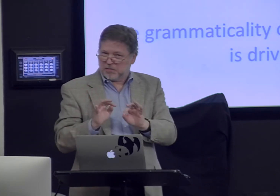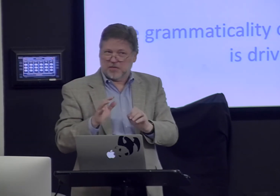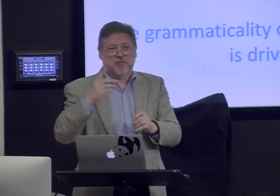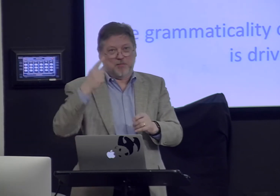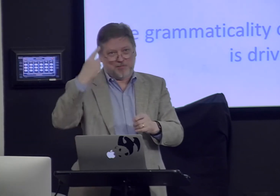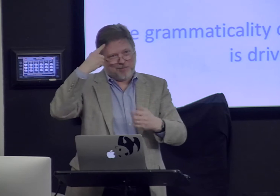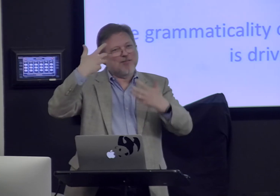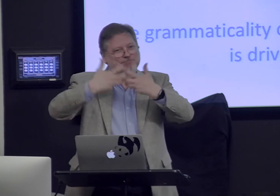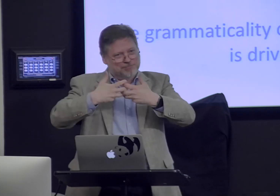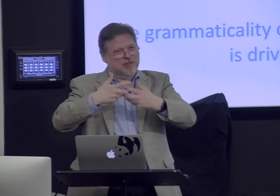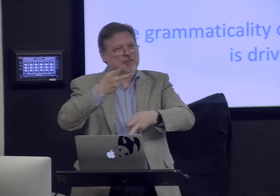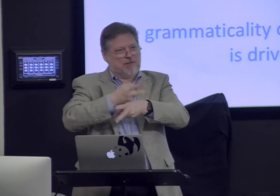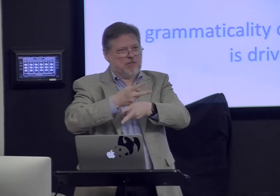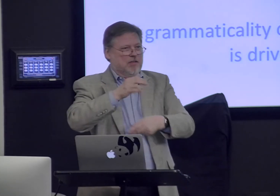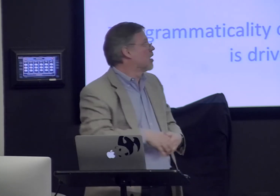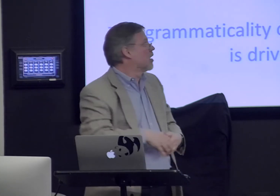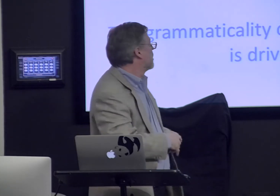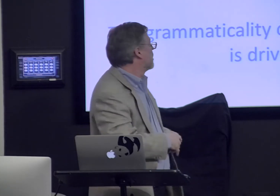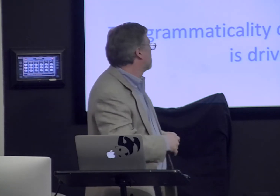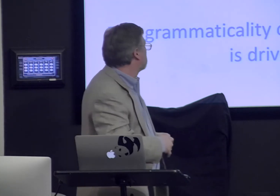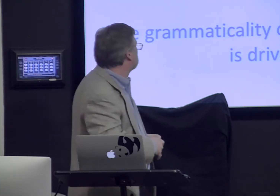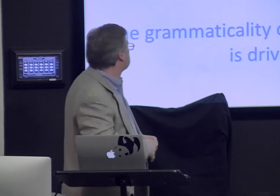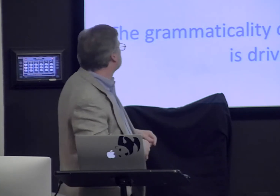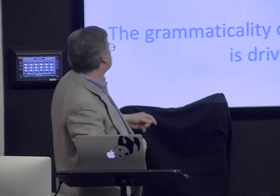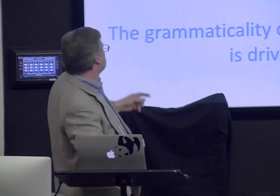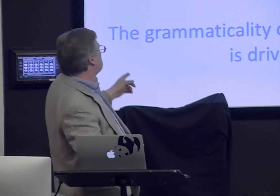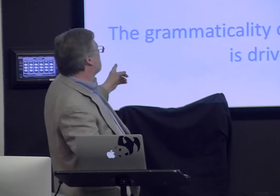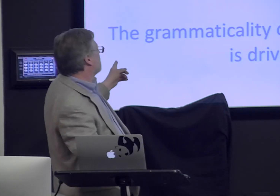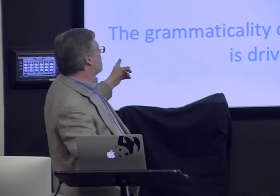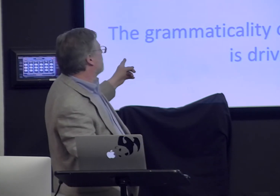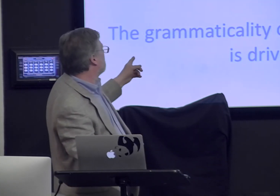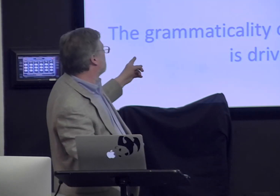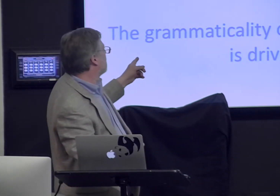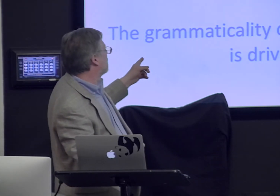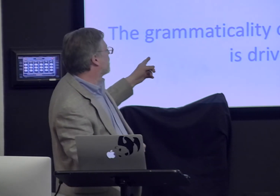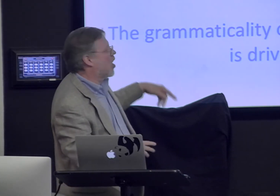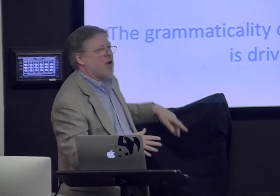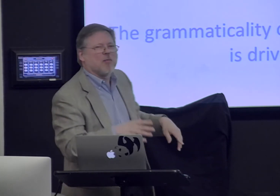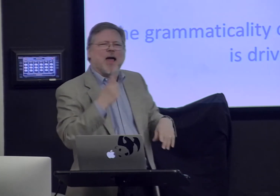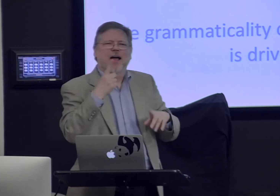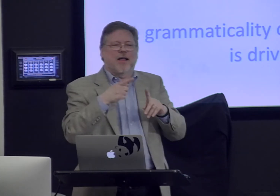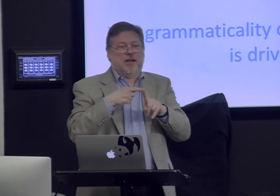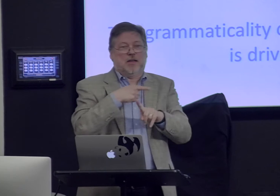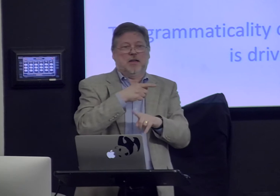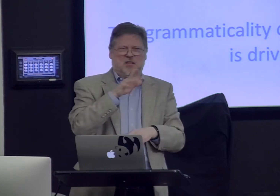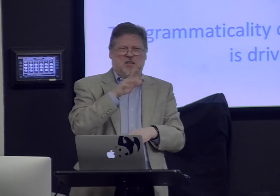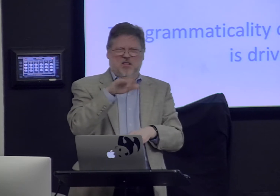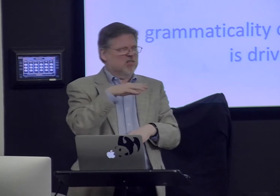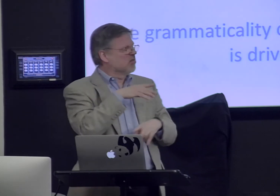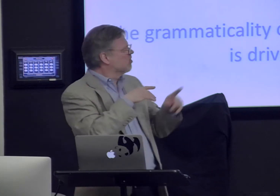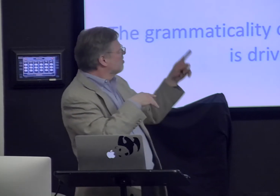of pattern, and that's what's important. We have internal cognitive mechanisms that sort of take care of parsing